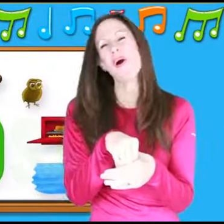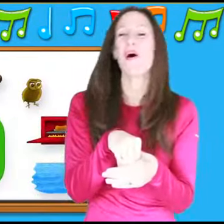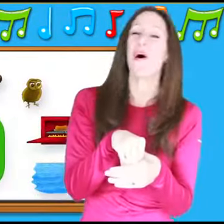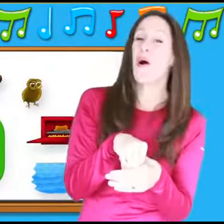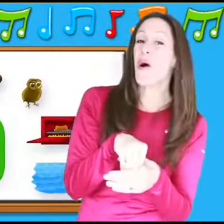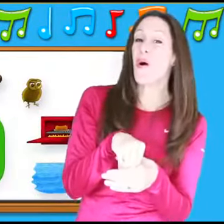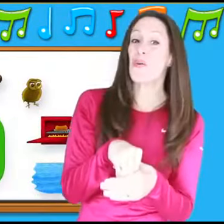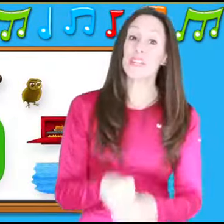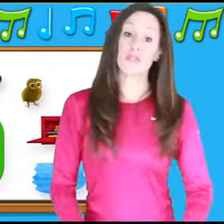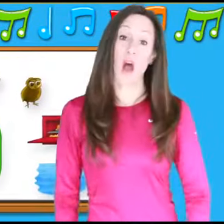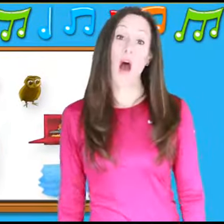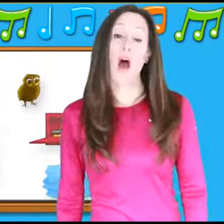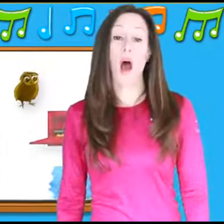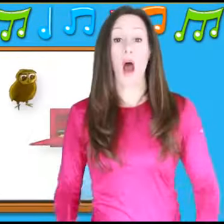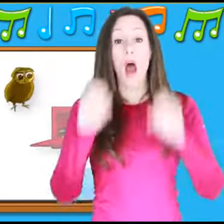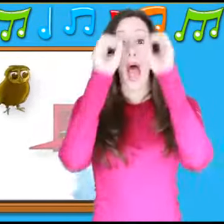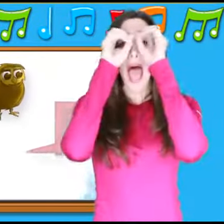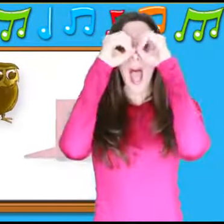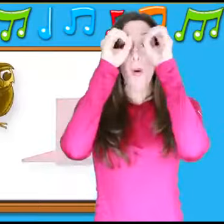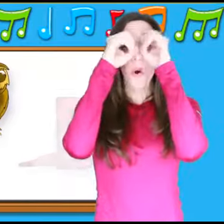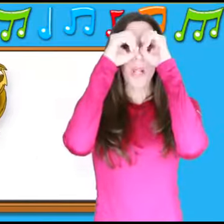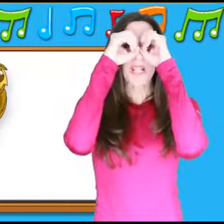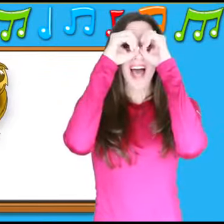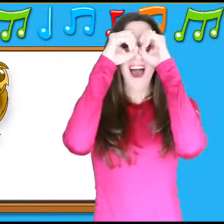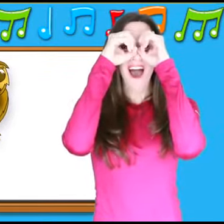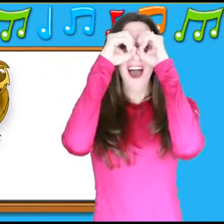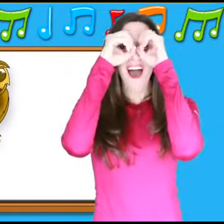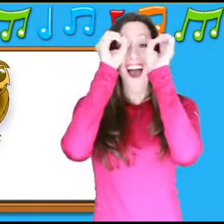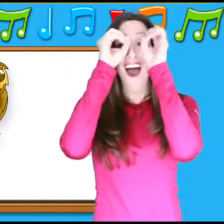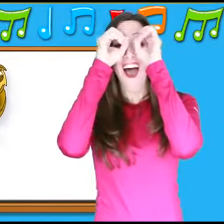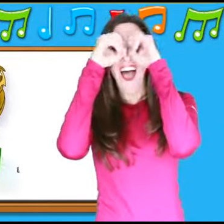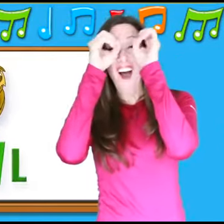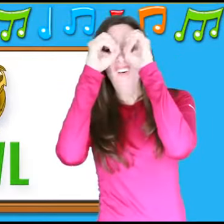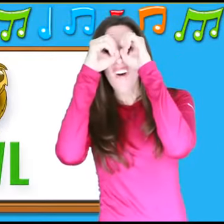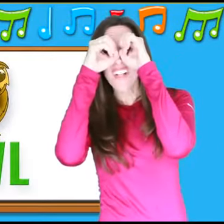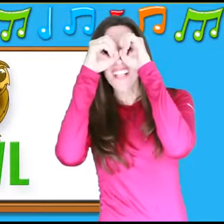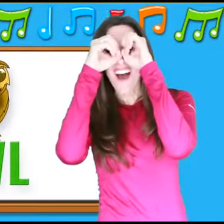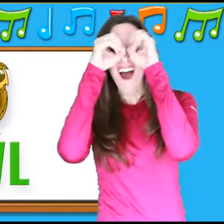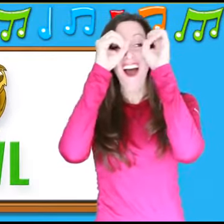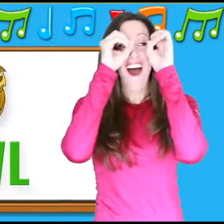is for O, Owl O